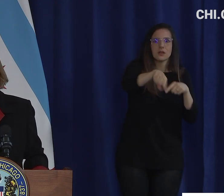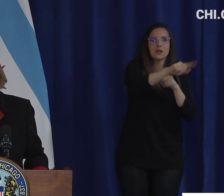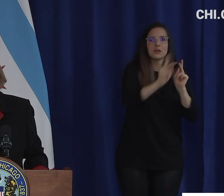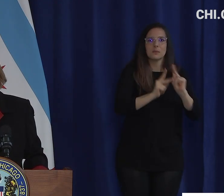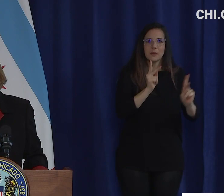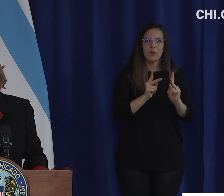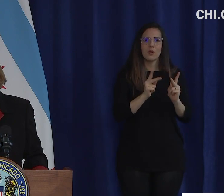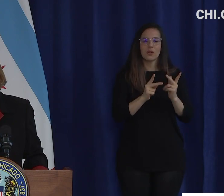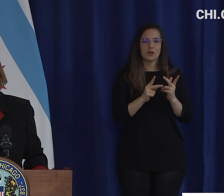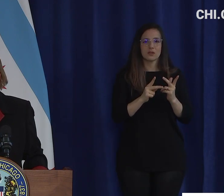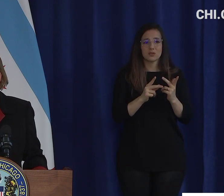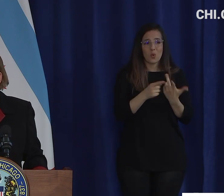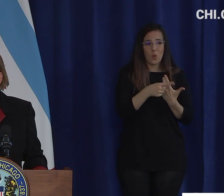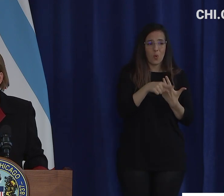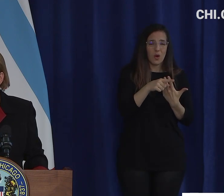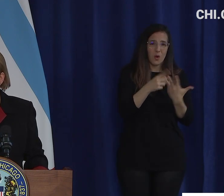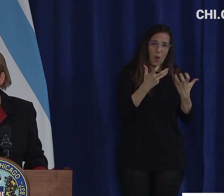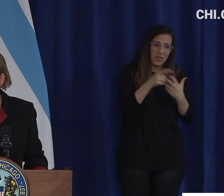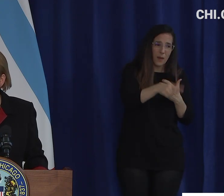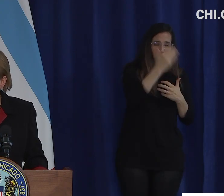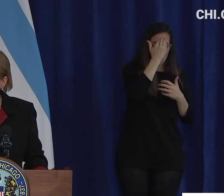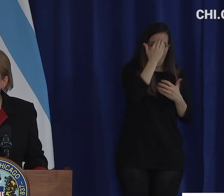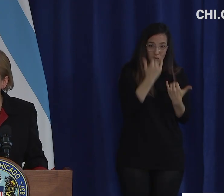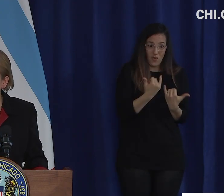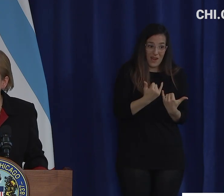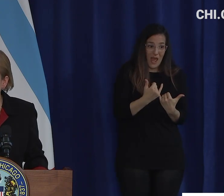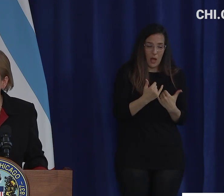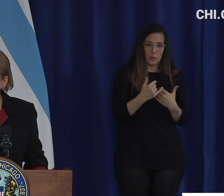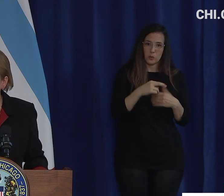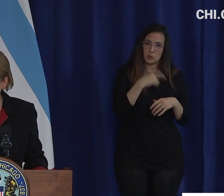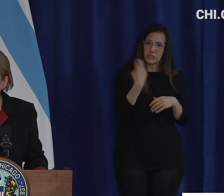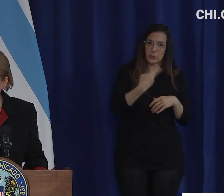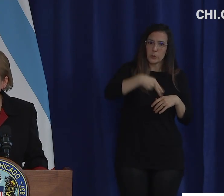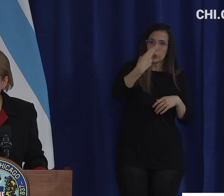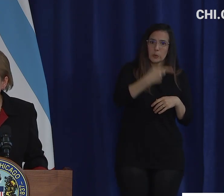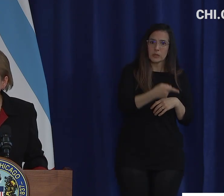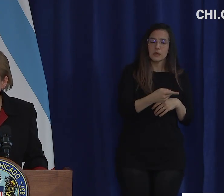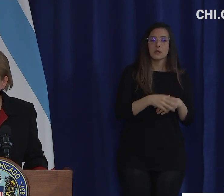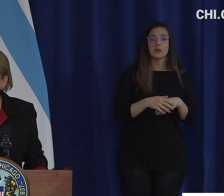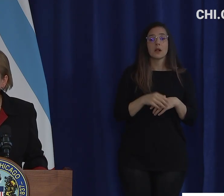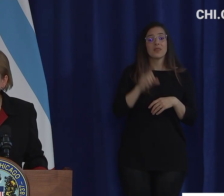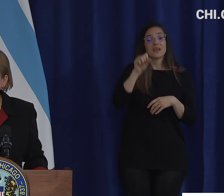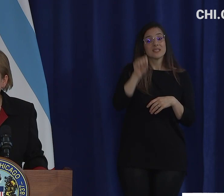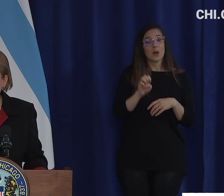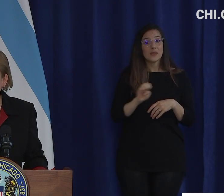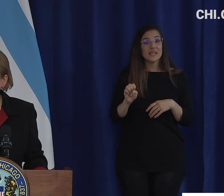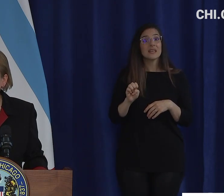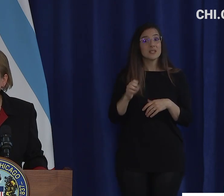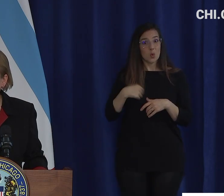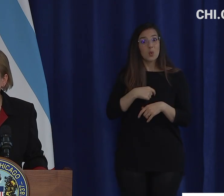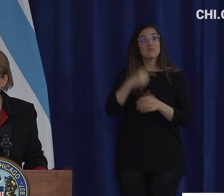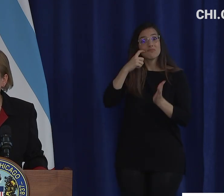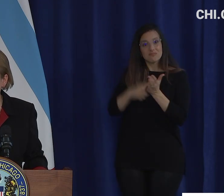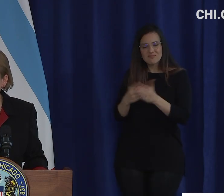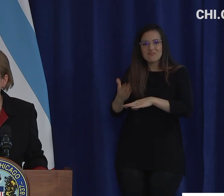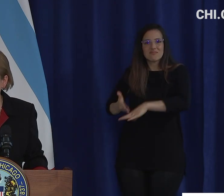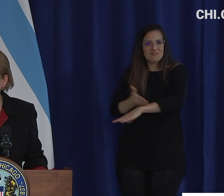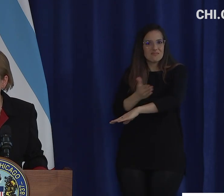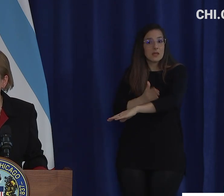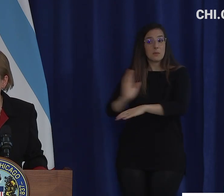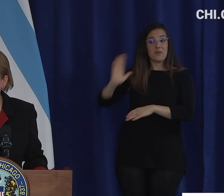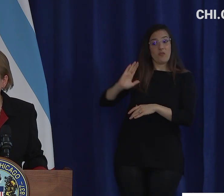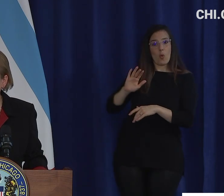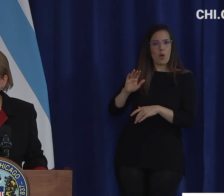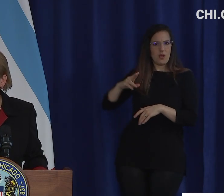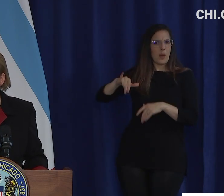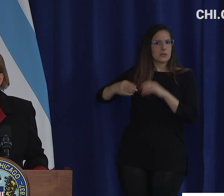right now they're at increased risk. We've seen on the southeast side some very nice progress there. We were seeing the highest positivity rates in the city